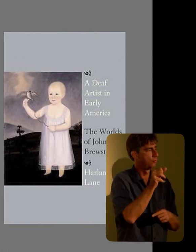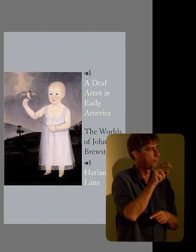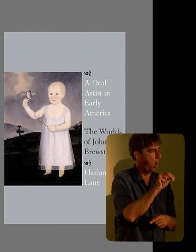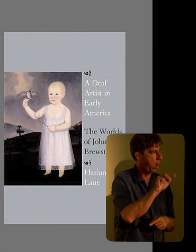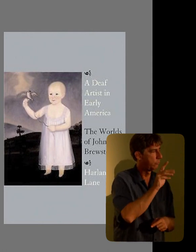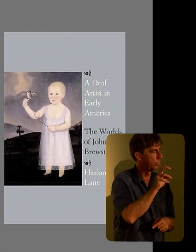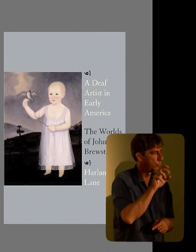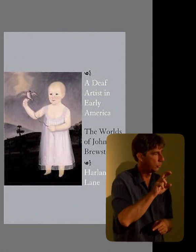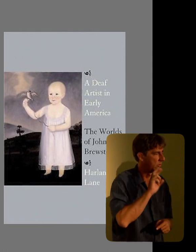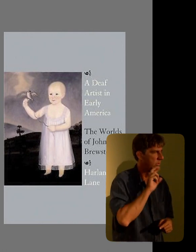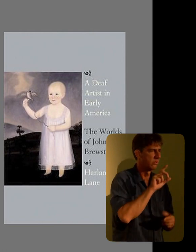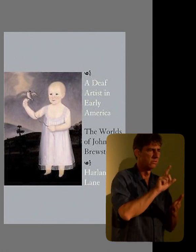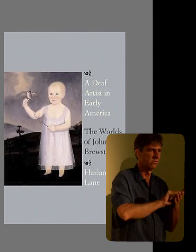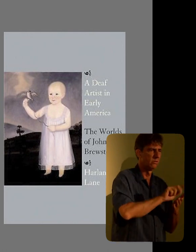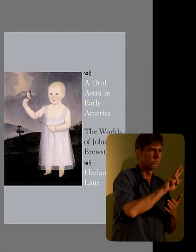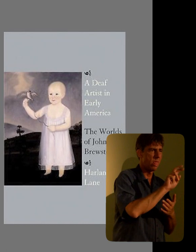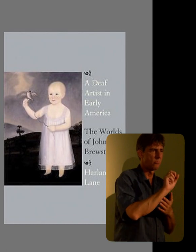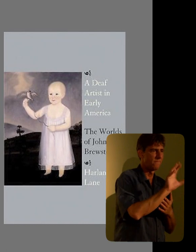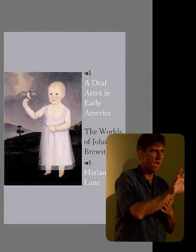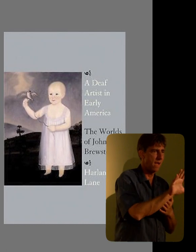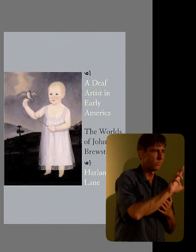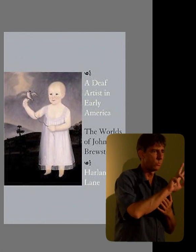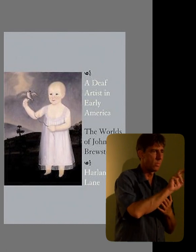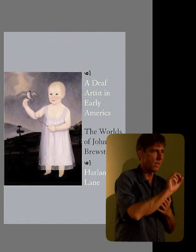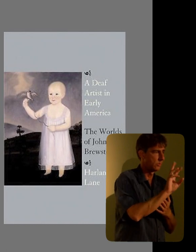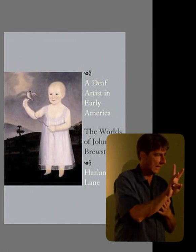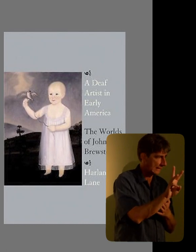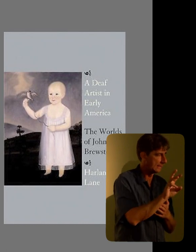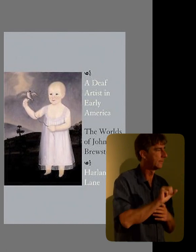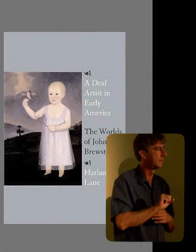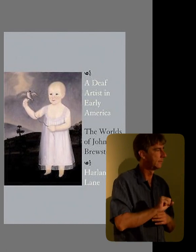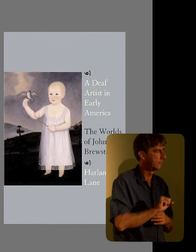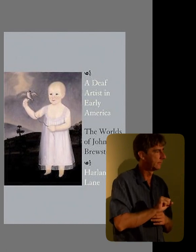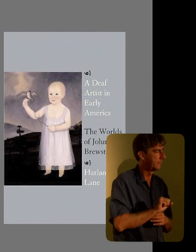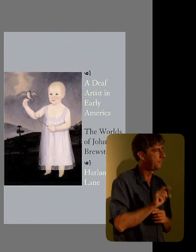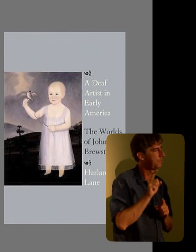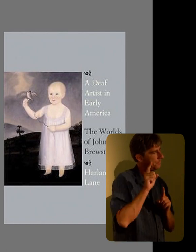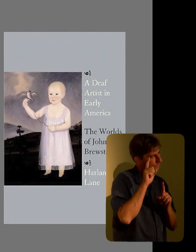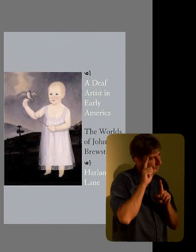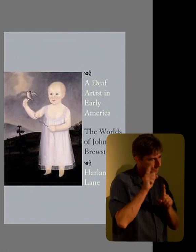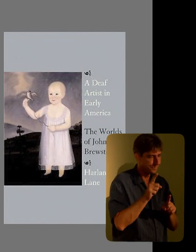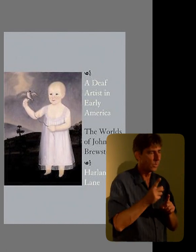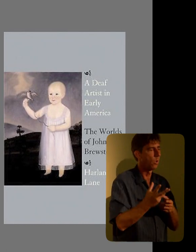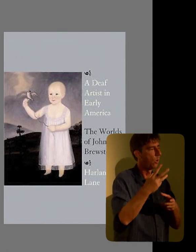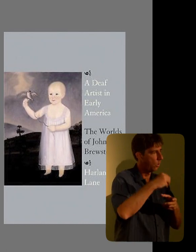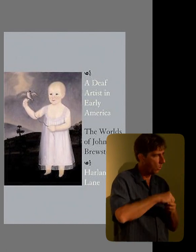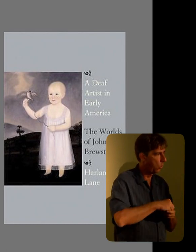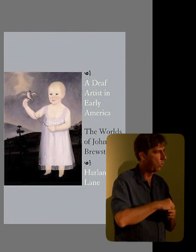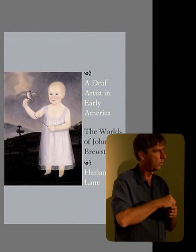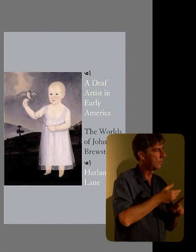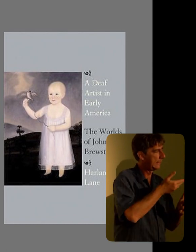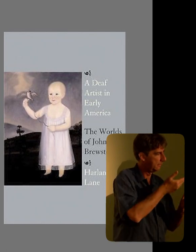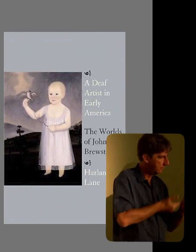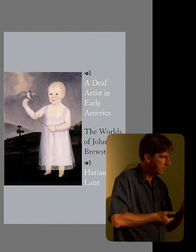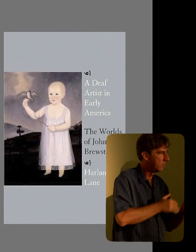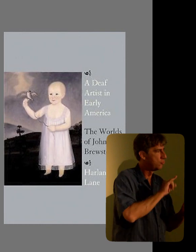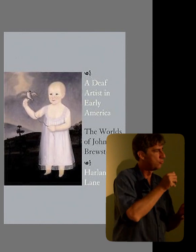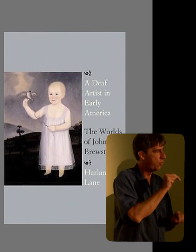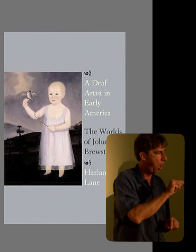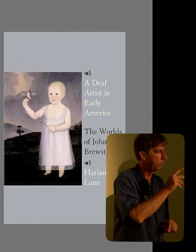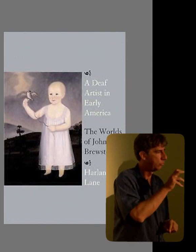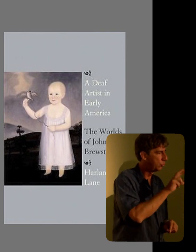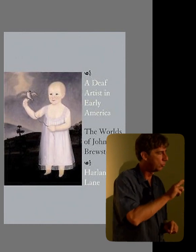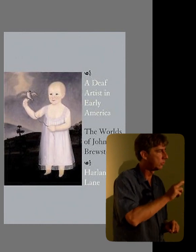in 2005, 2006, and he wanted to include information about Brewster's portrait career. So